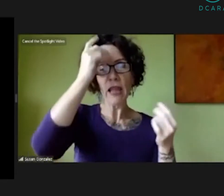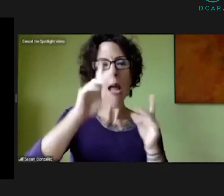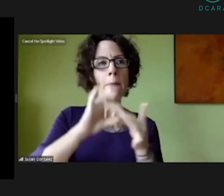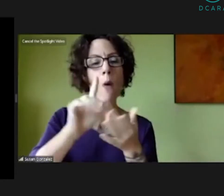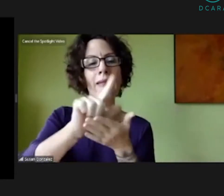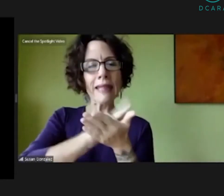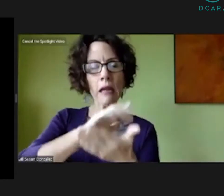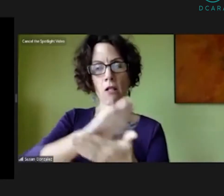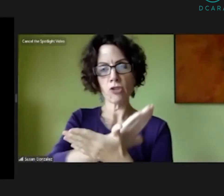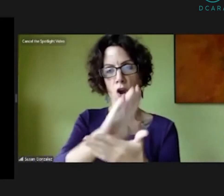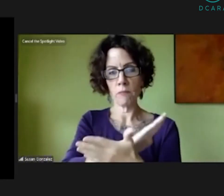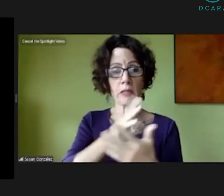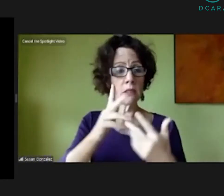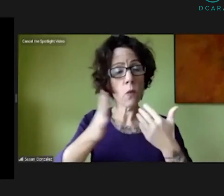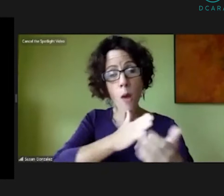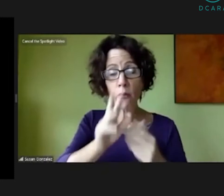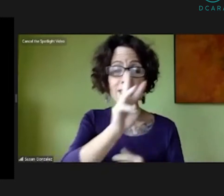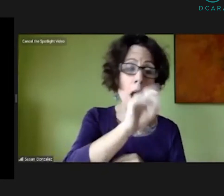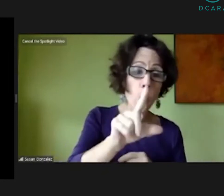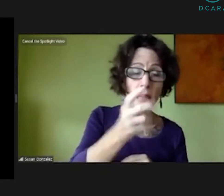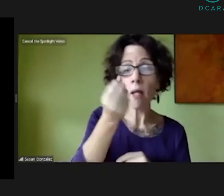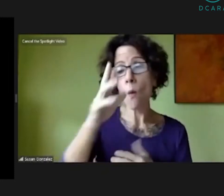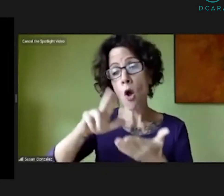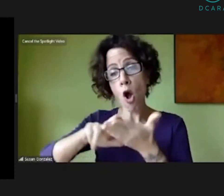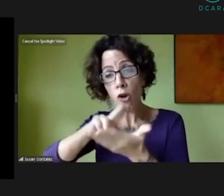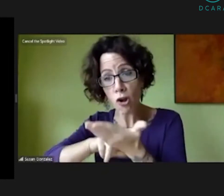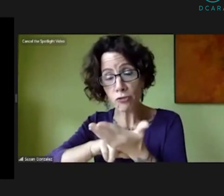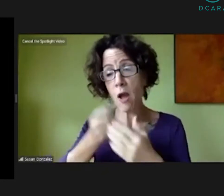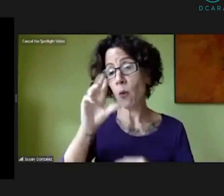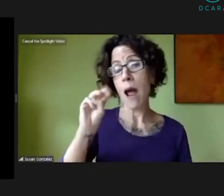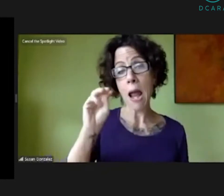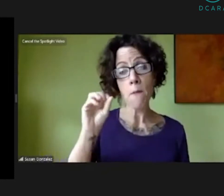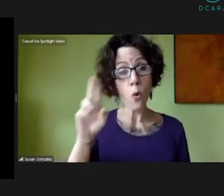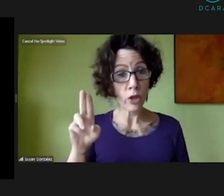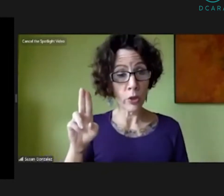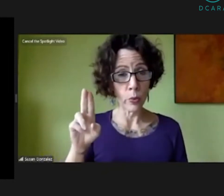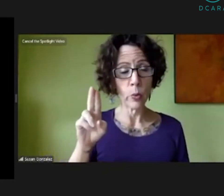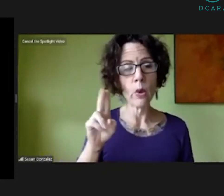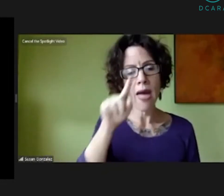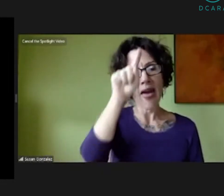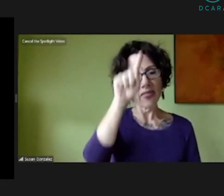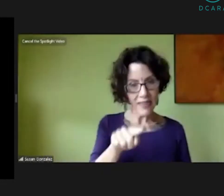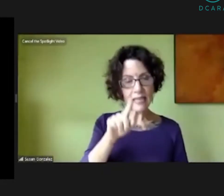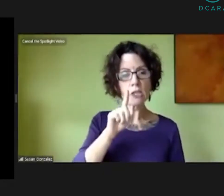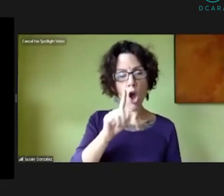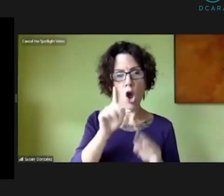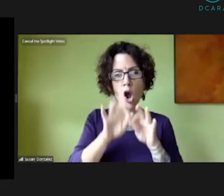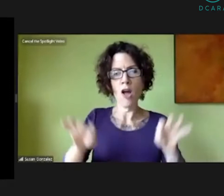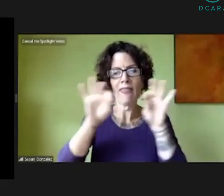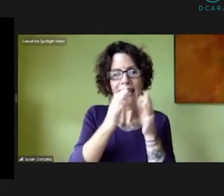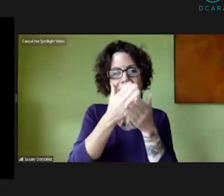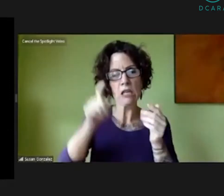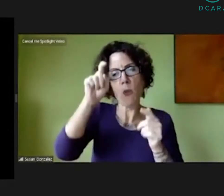think about legal documents, whether that be a will, a contract, or an MOU.